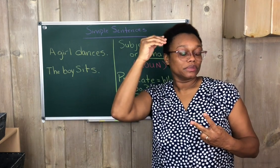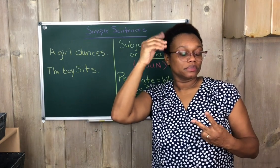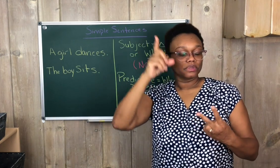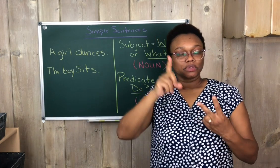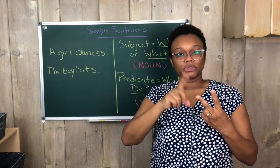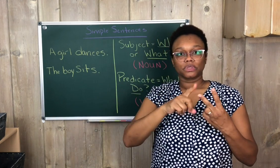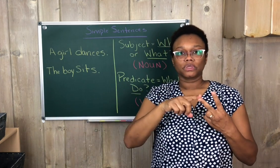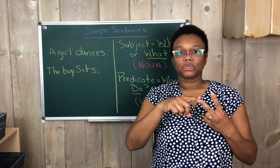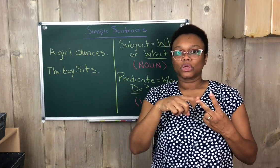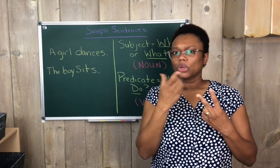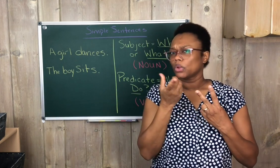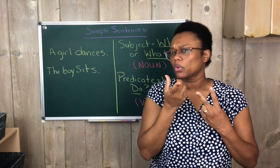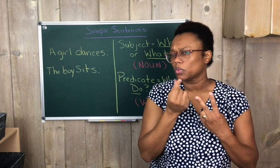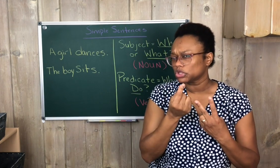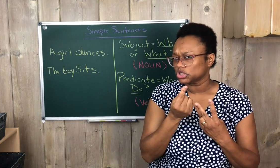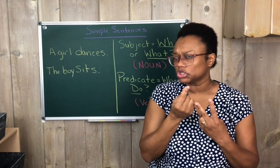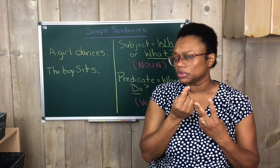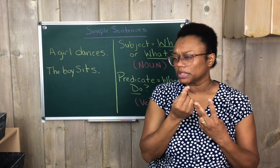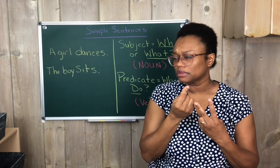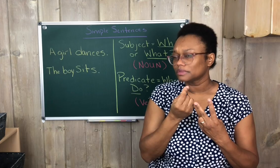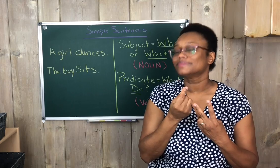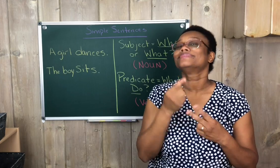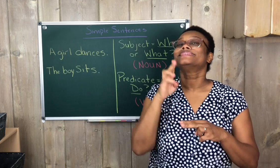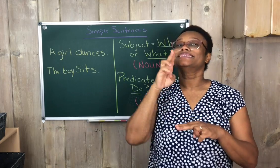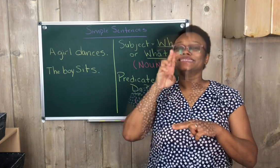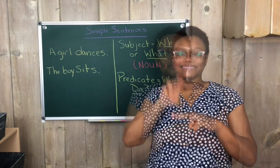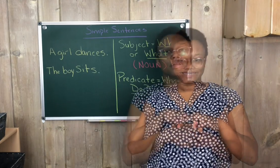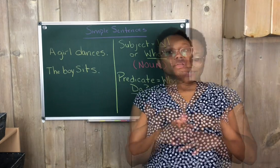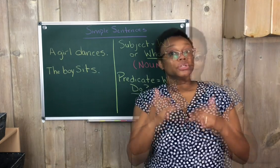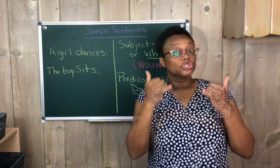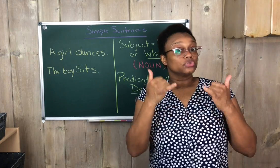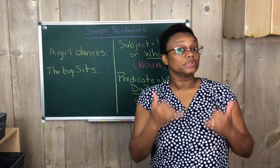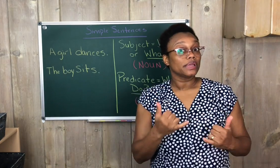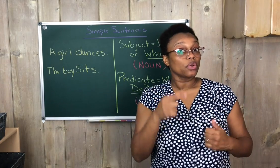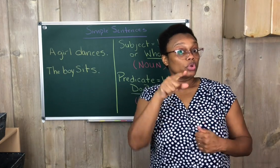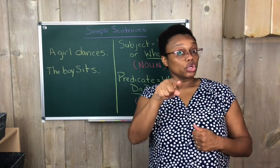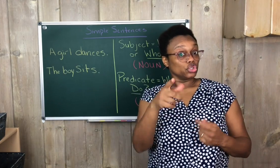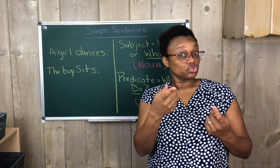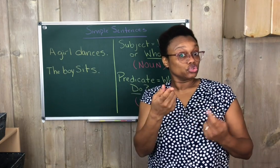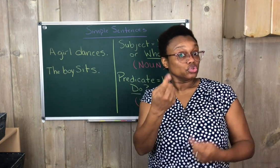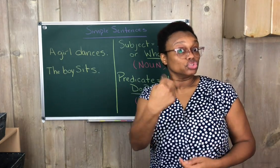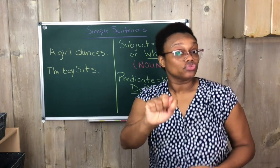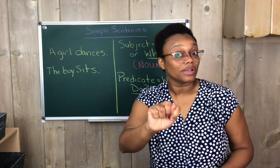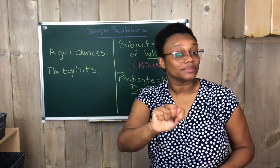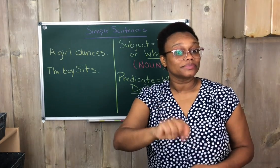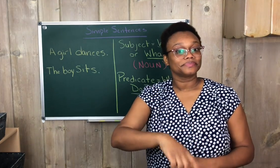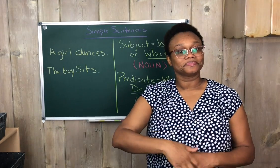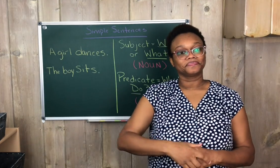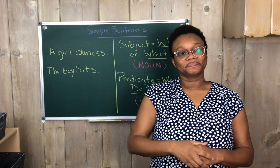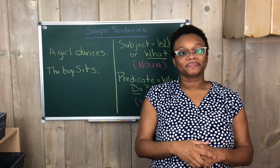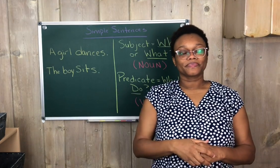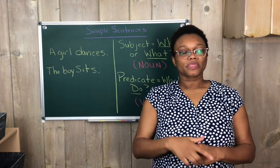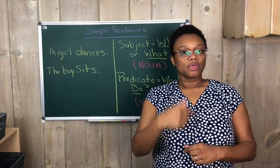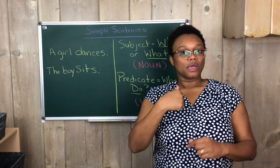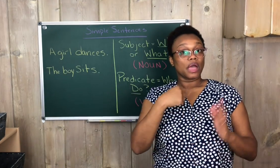boy, and the predicate, the what do. He's sitting. Now I want you to